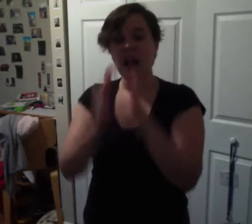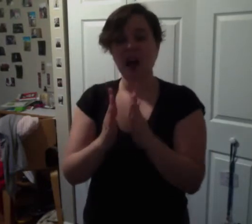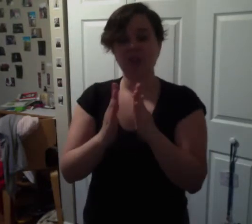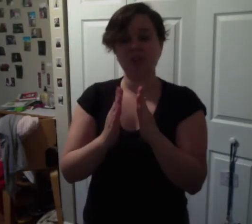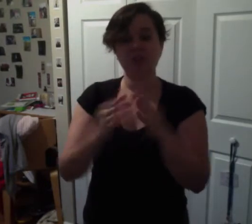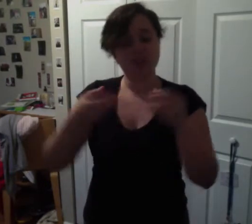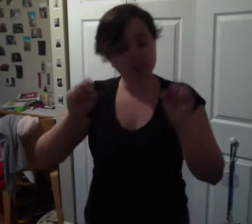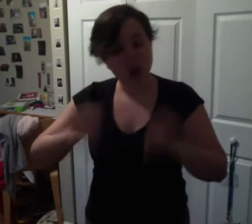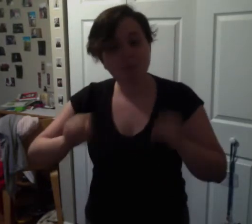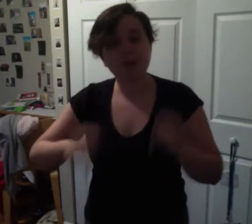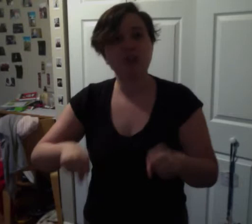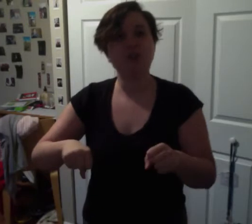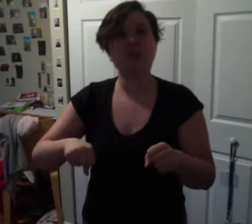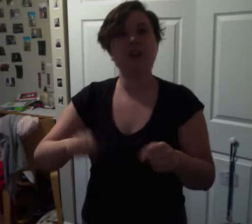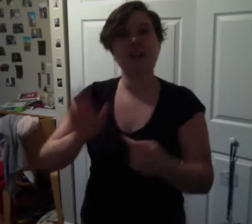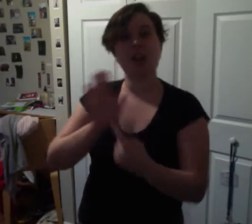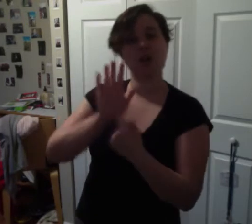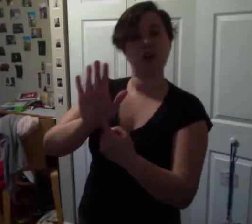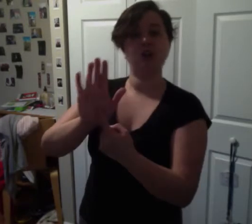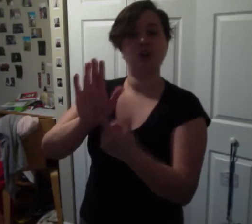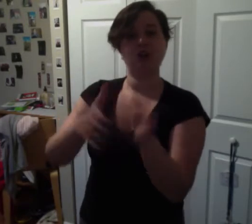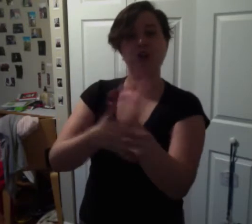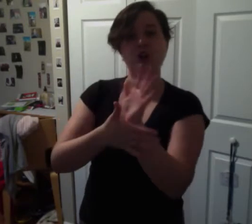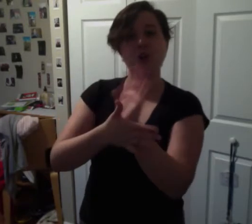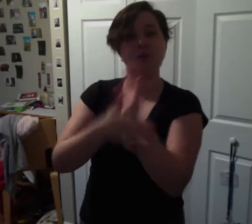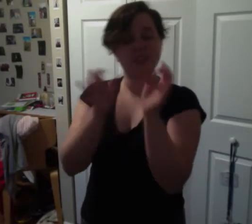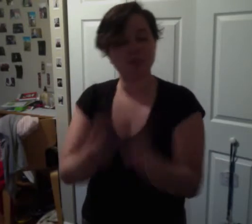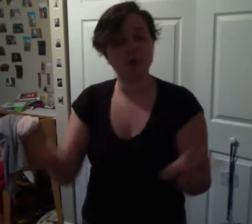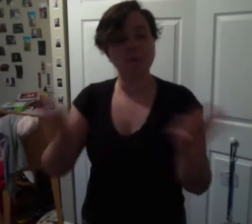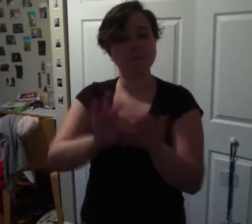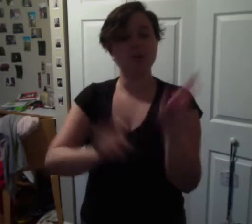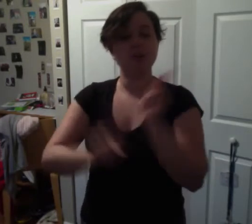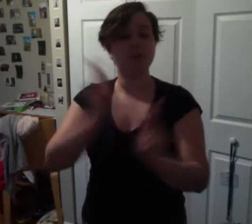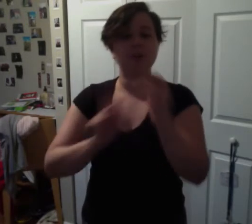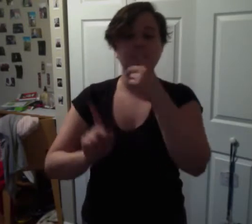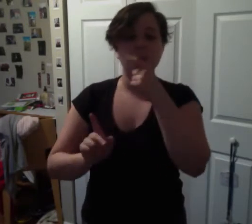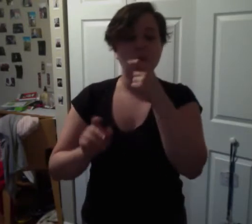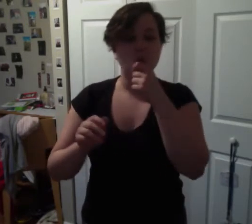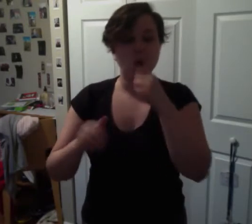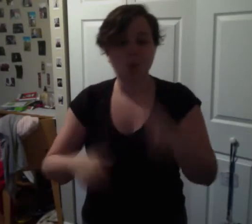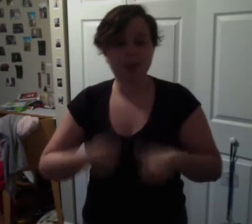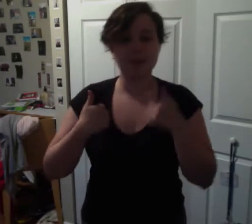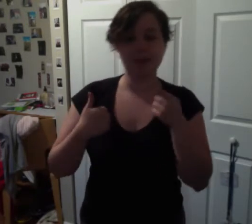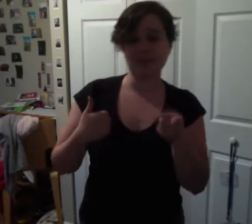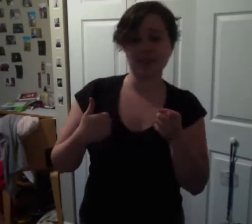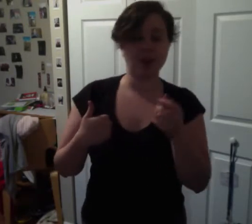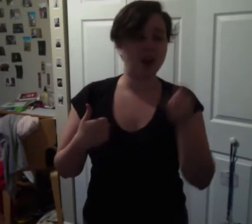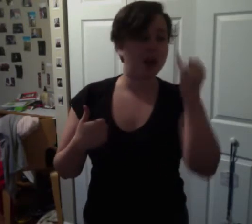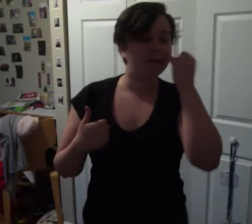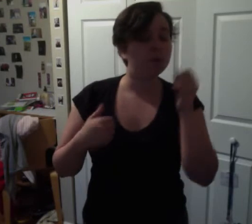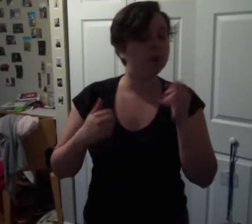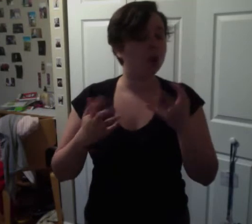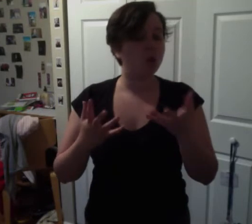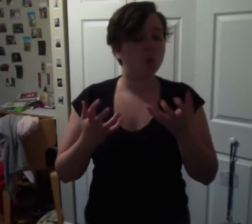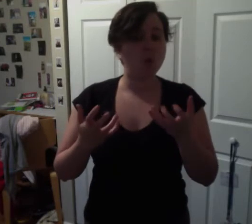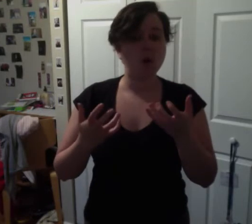and relevant to the folk who lived around me. That if we wanted to show an old Melvin Van Peebles film, we could. We wanted to show Car Wash, we